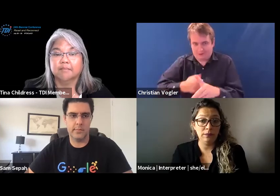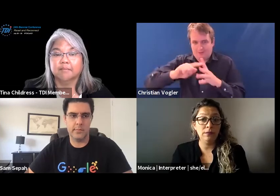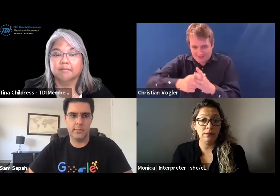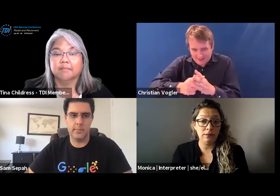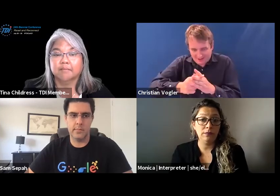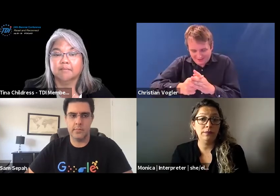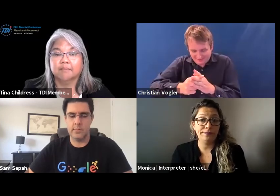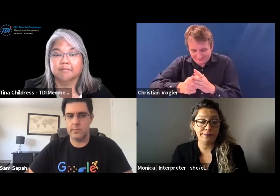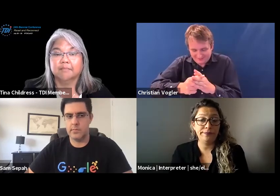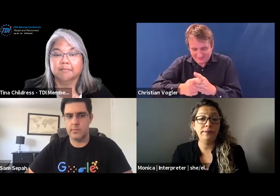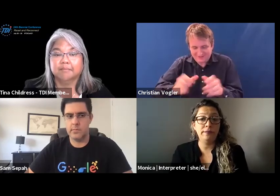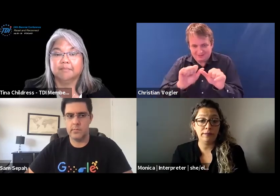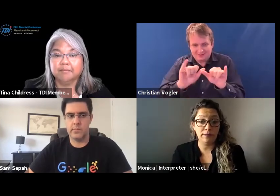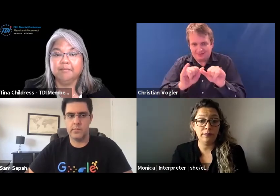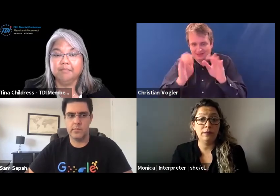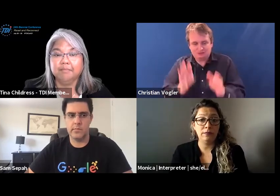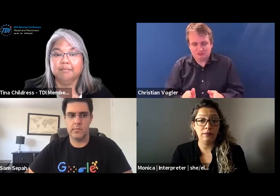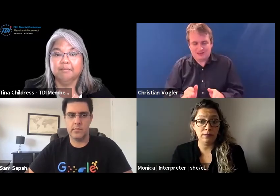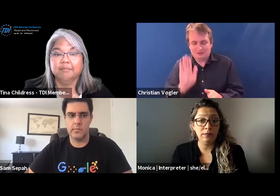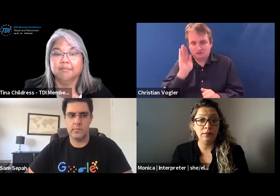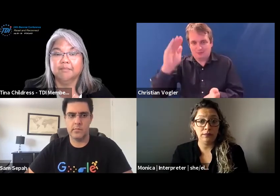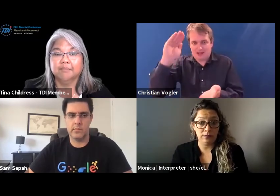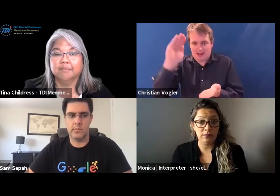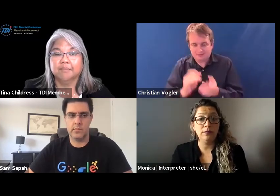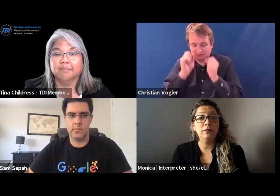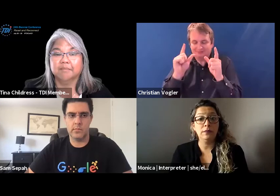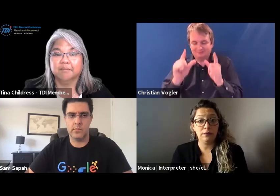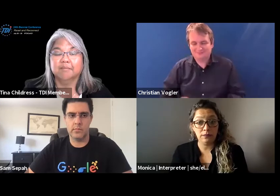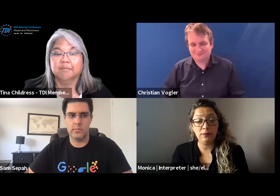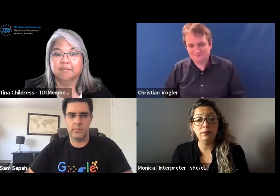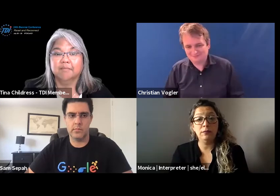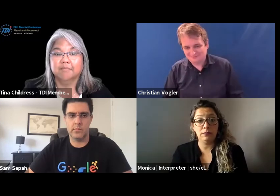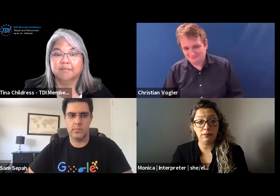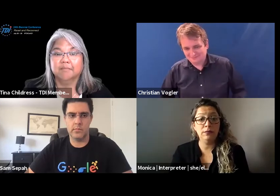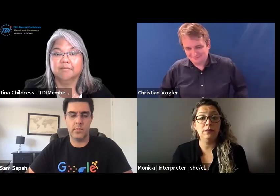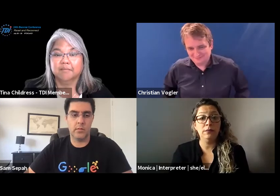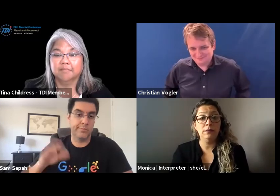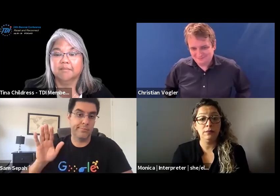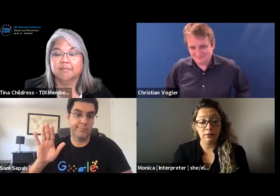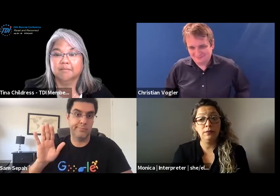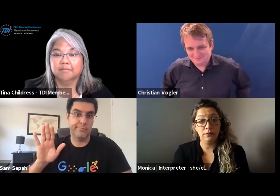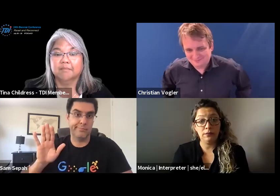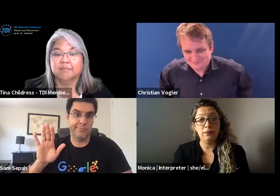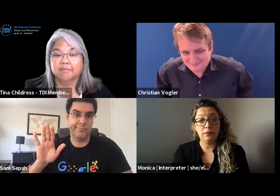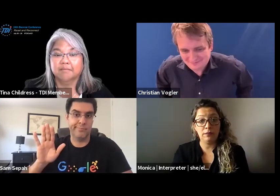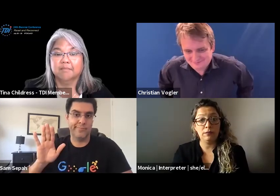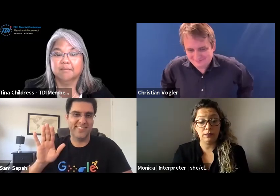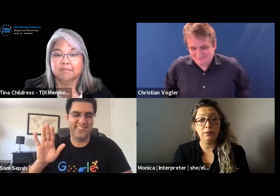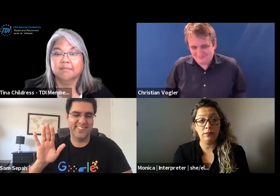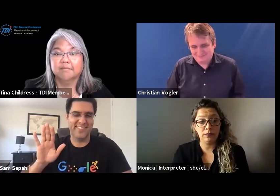so that you can include everyone from the beginning, and the engineers won't have as many surprises then.